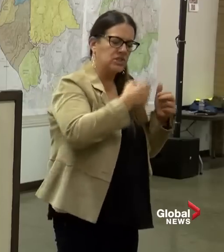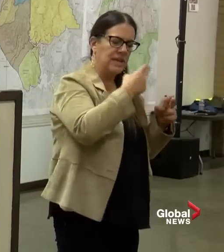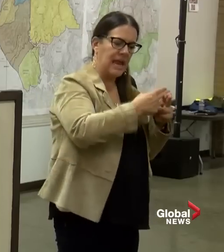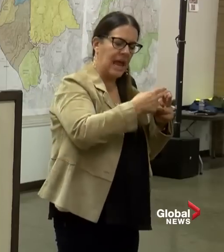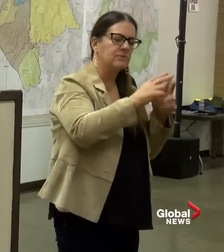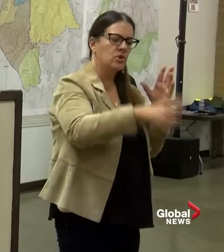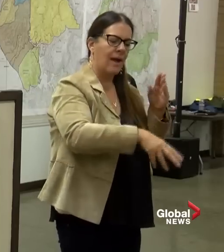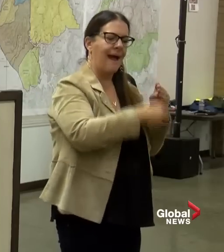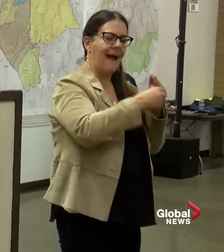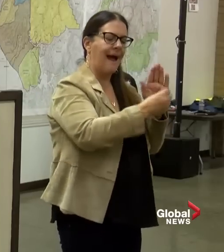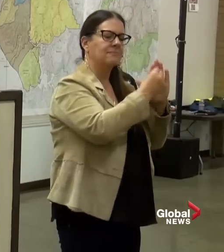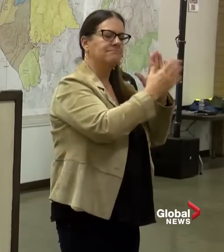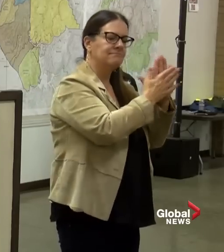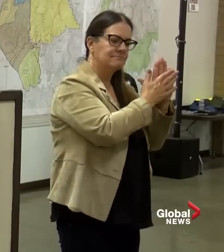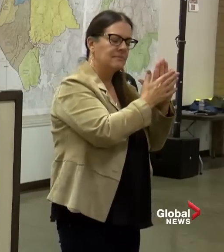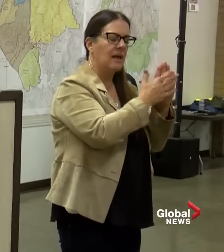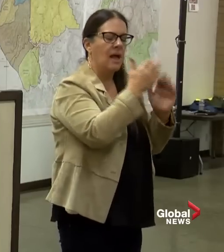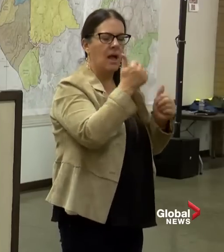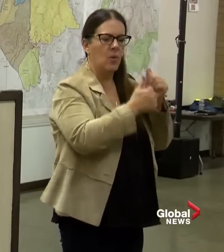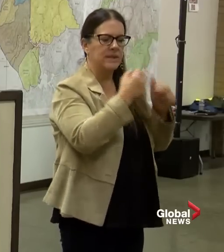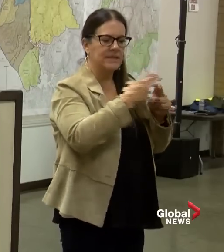on, what names come off?